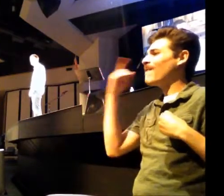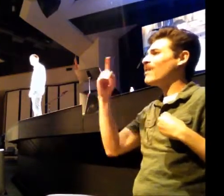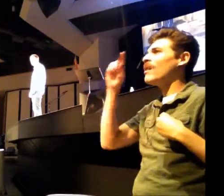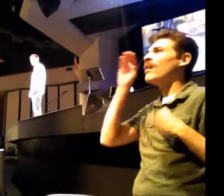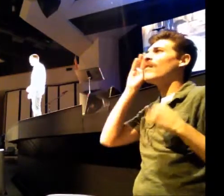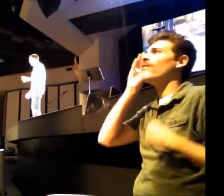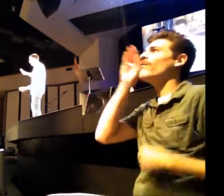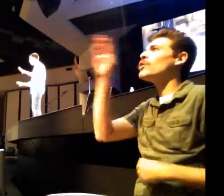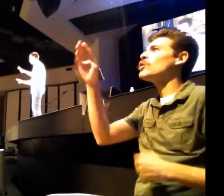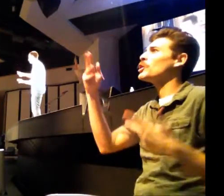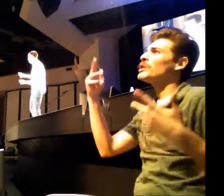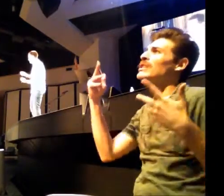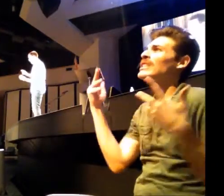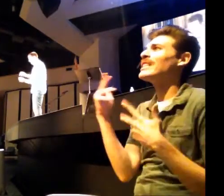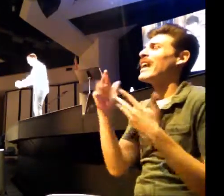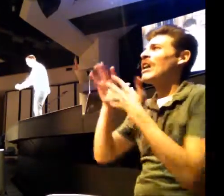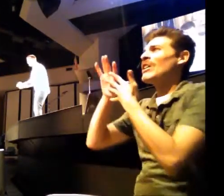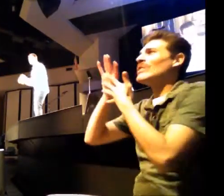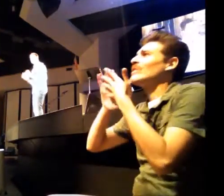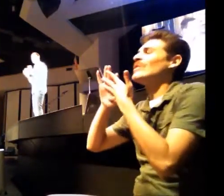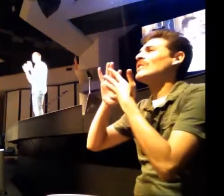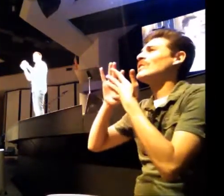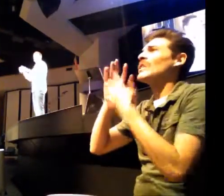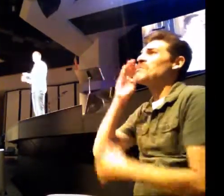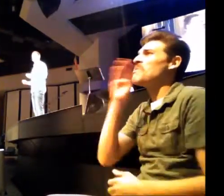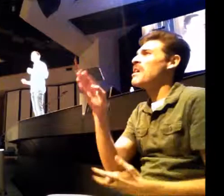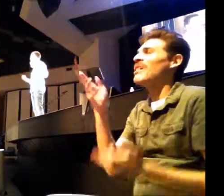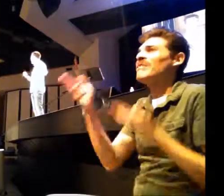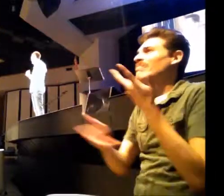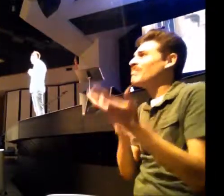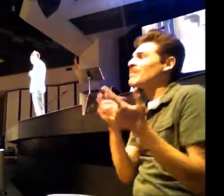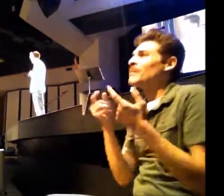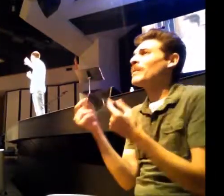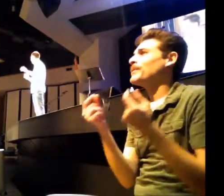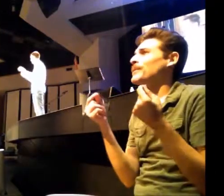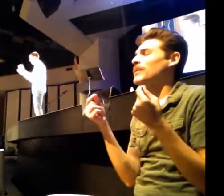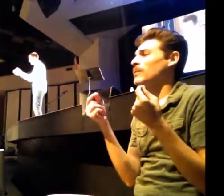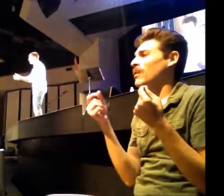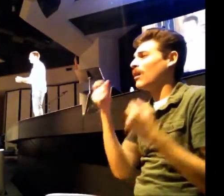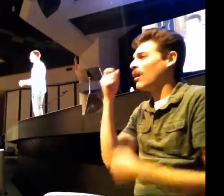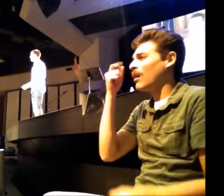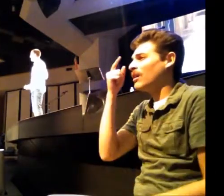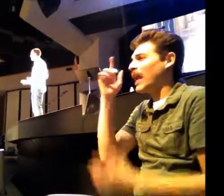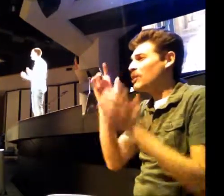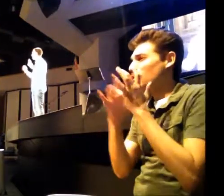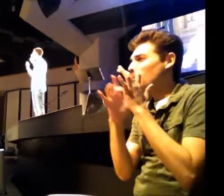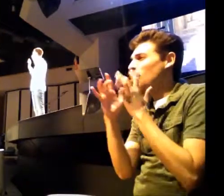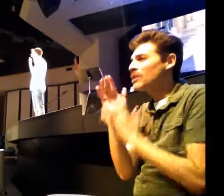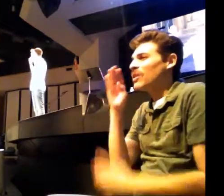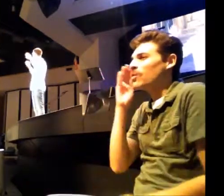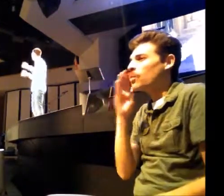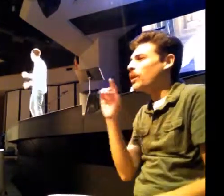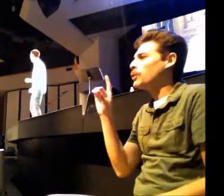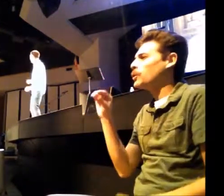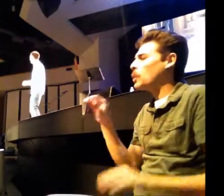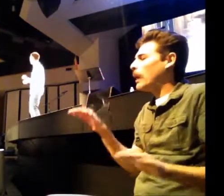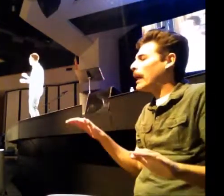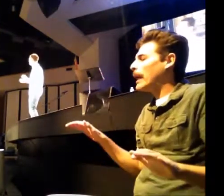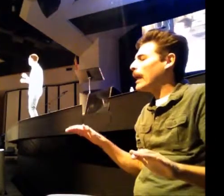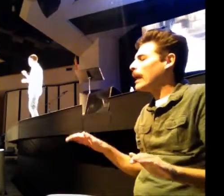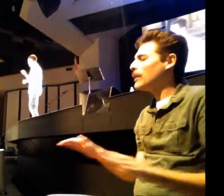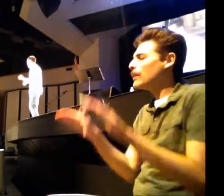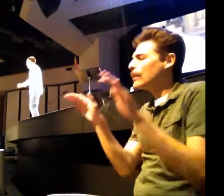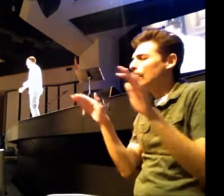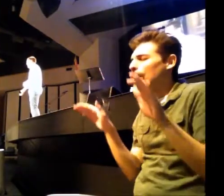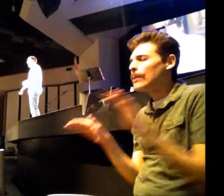security, I want you to know, communion, Jesus declares he'll do anything to be with us. He will go to the ends of the earth and back. He will